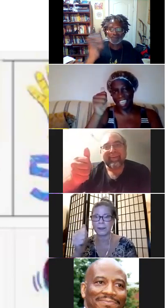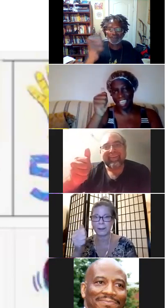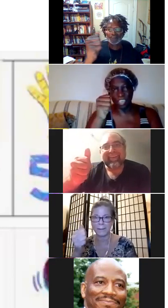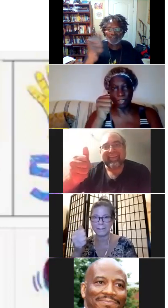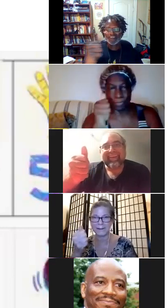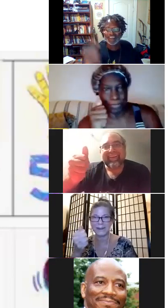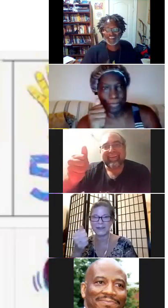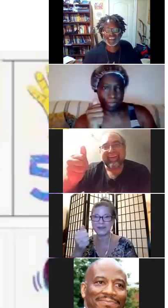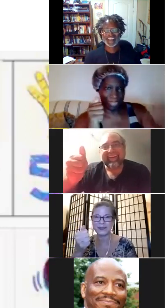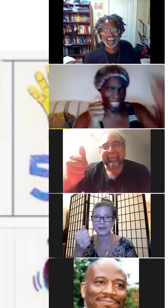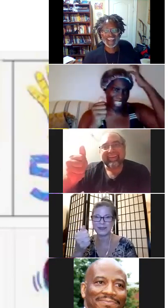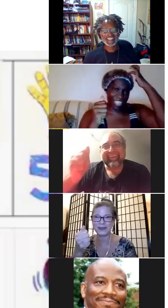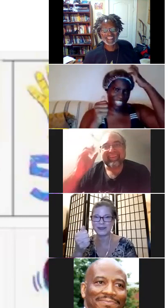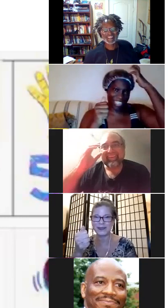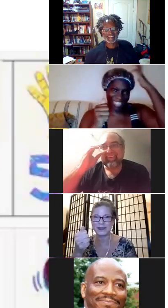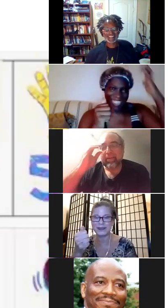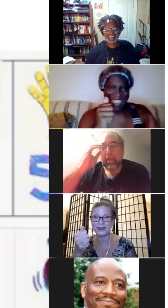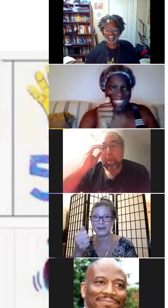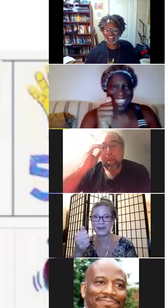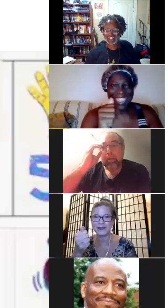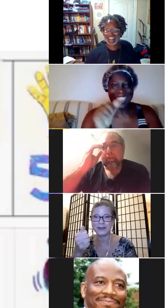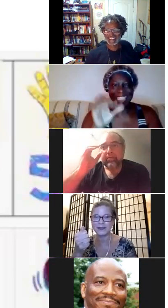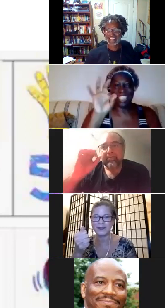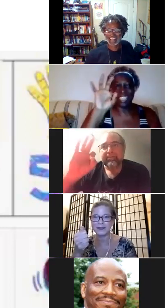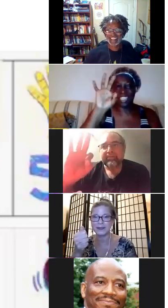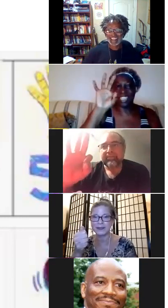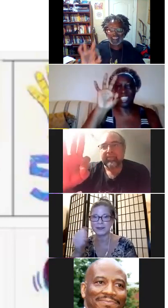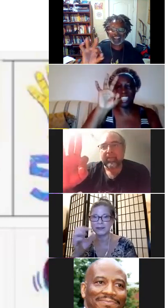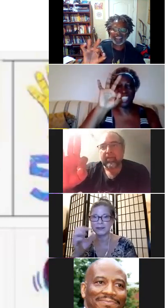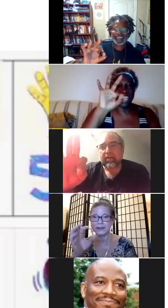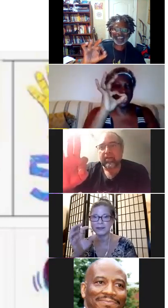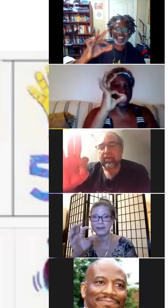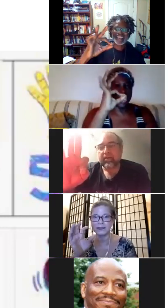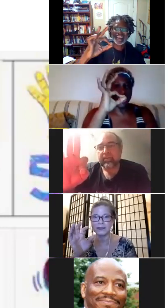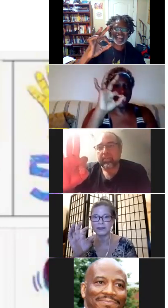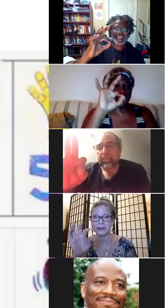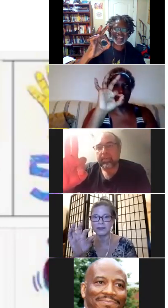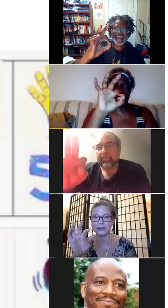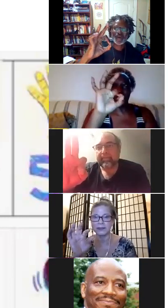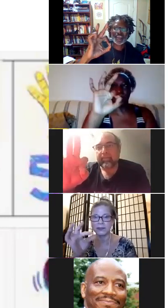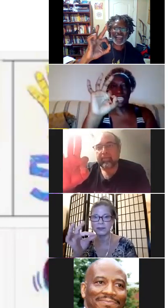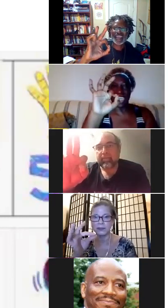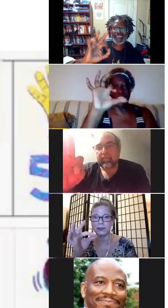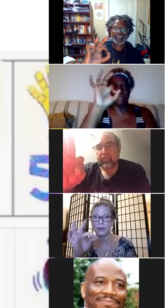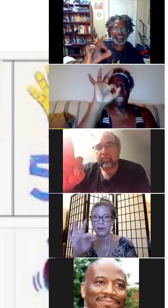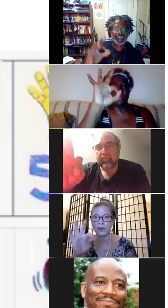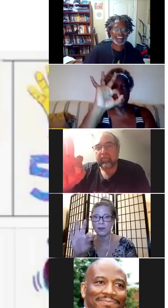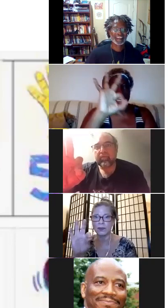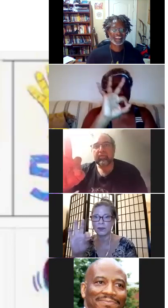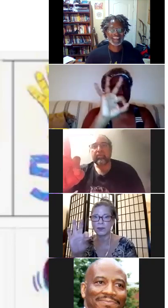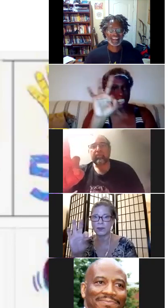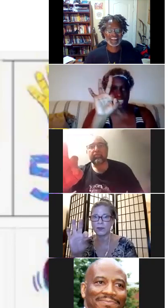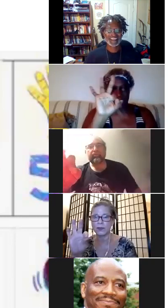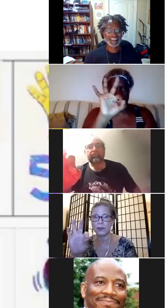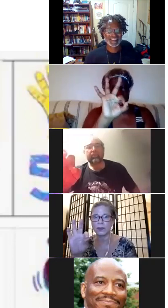Yay! Yay. I can't do 9. I'm doing something wrong with 9. 9 is like, it's almost like F. F is